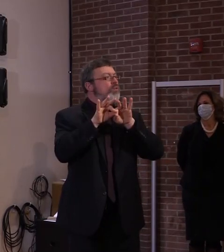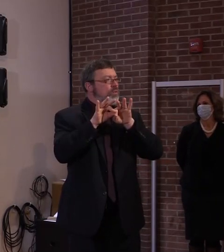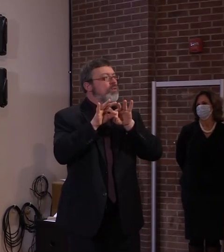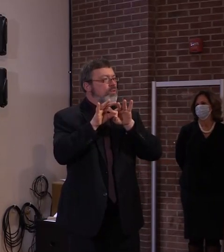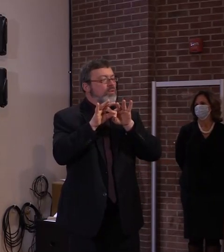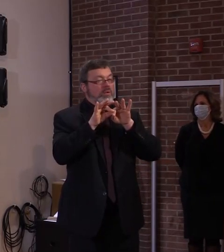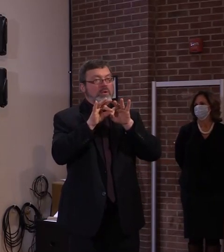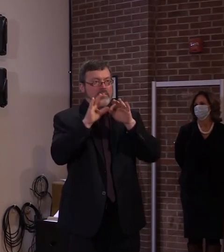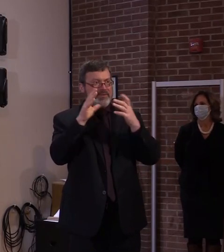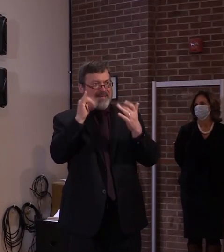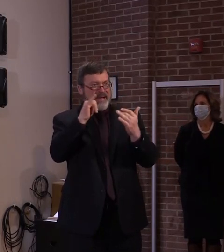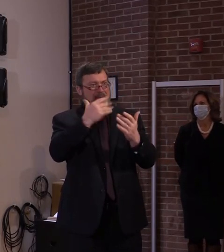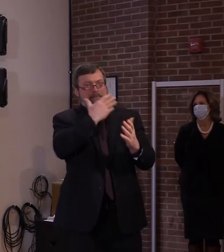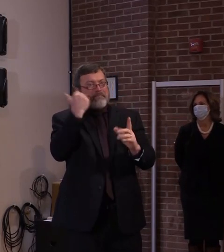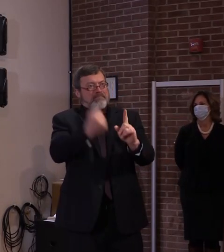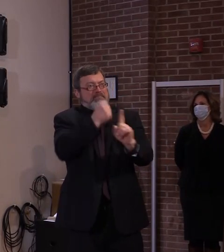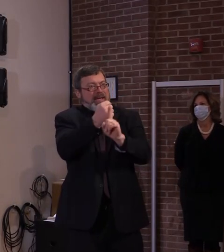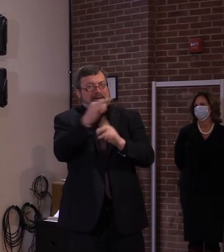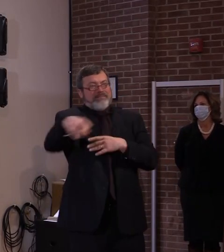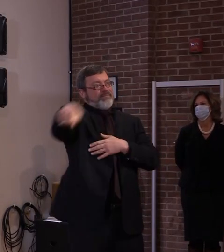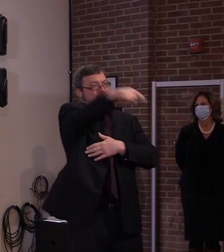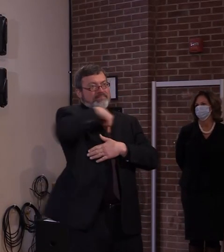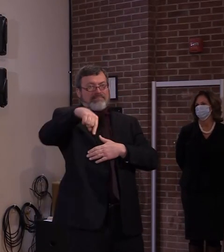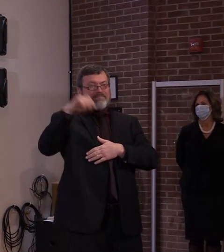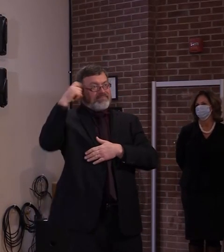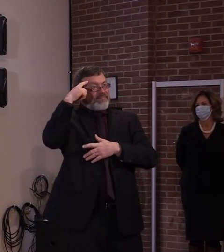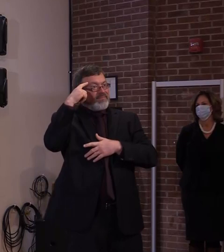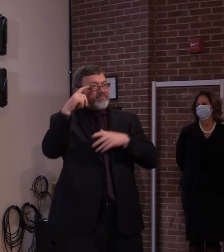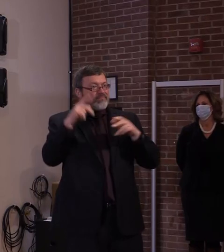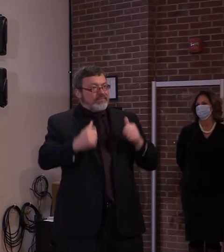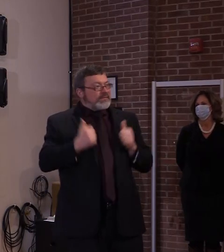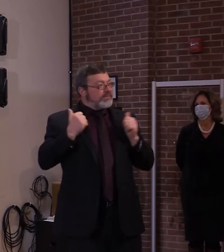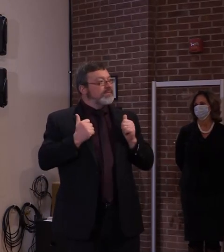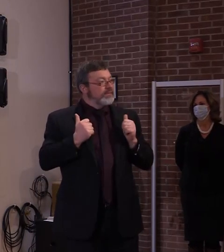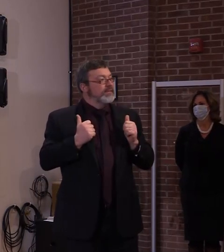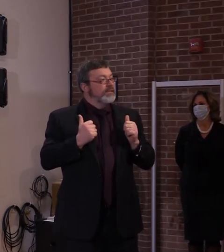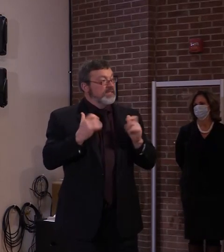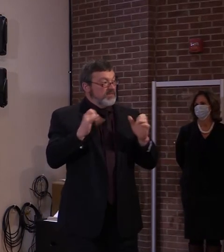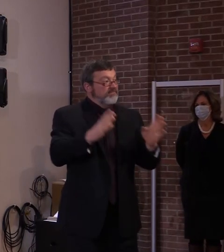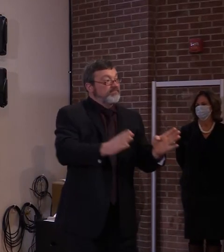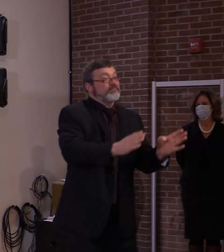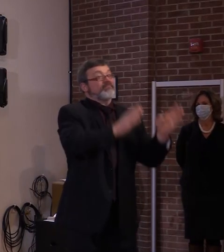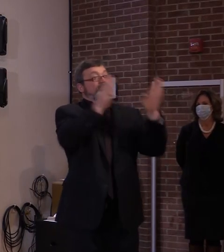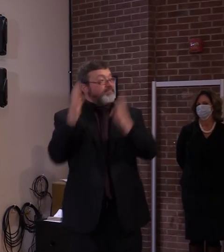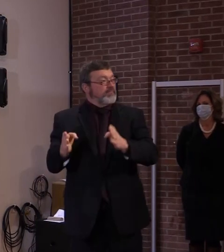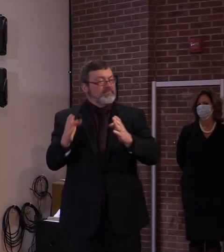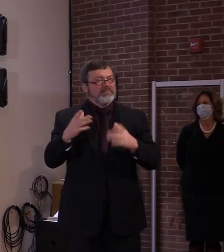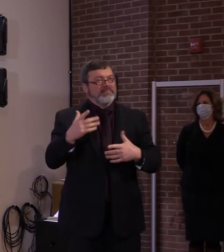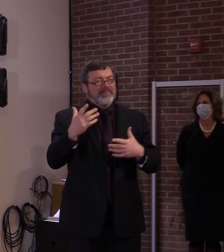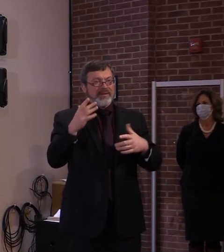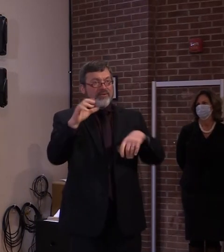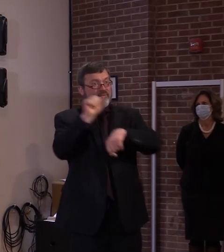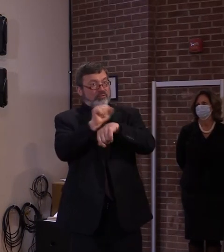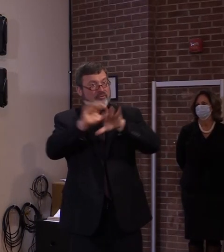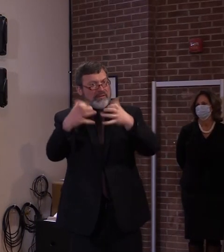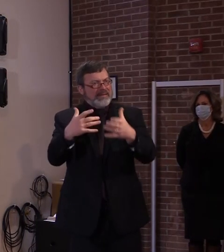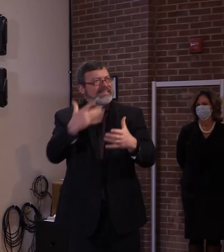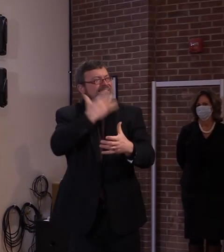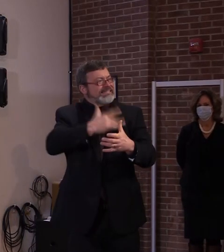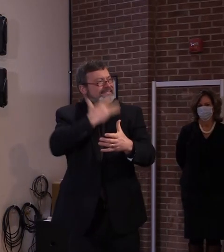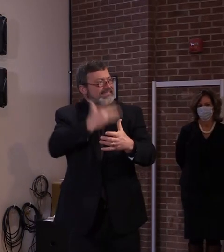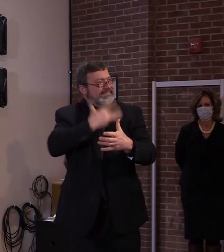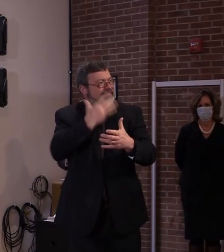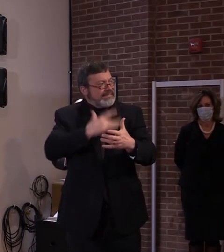address our workforce shortage and the housing shortage and all the other things that we really could use their help